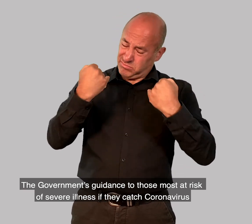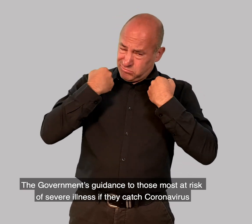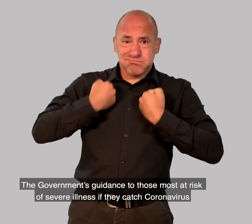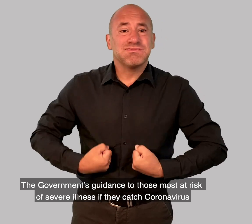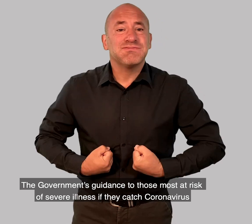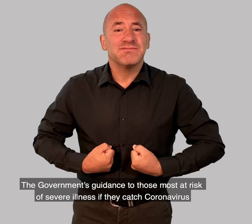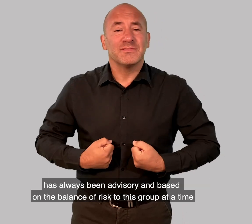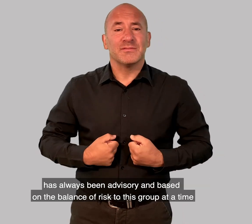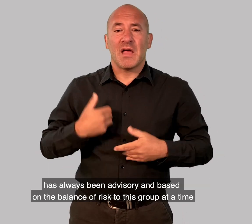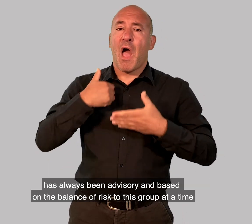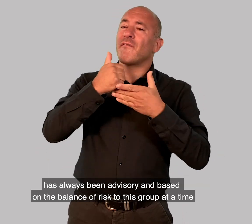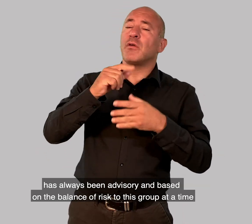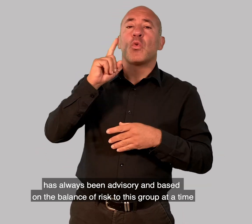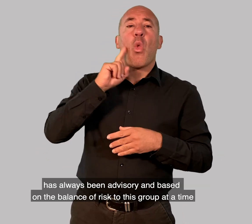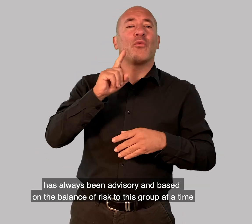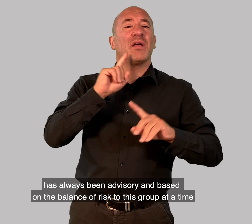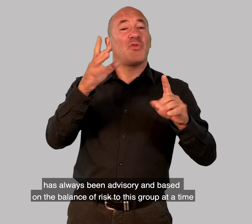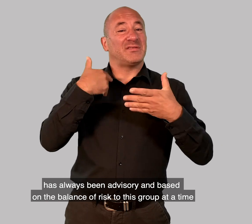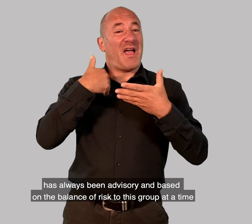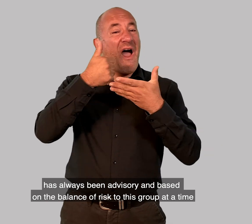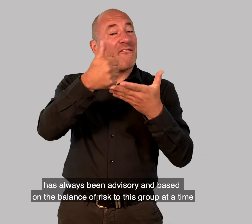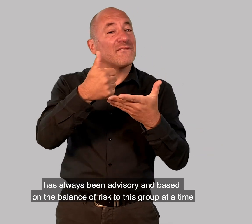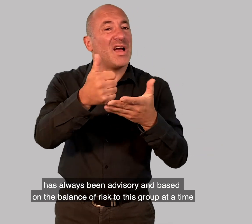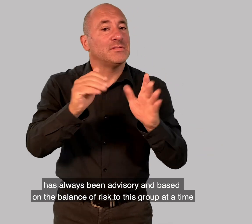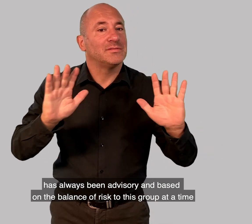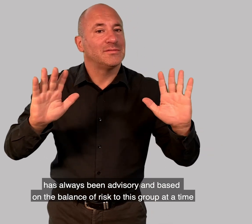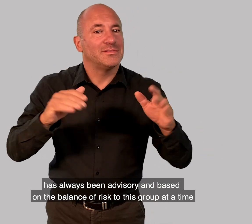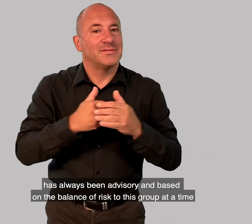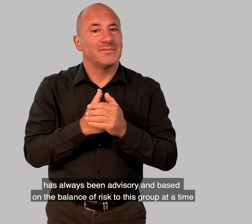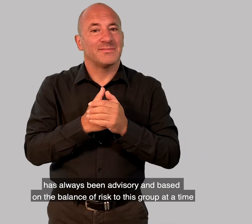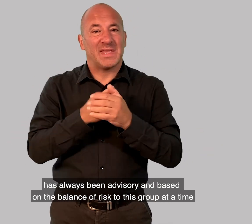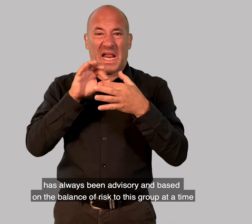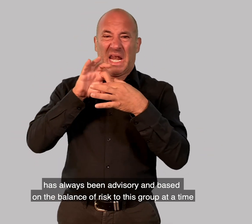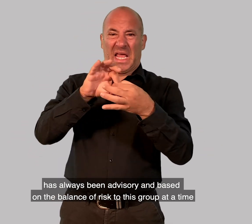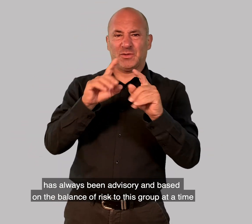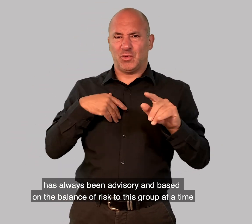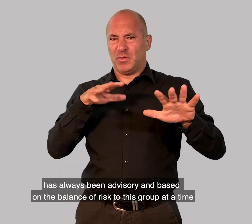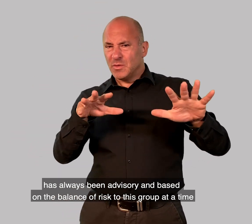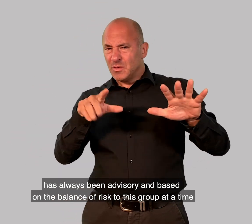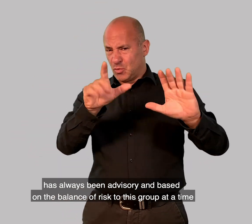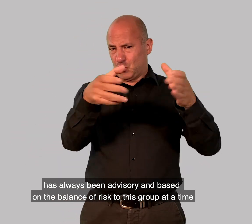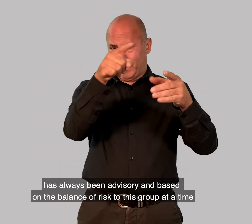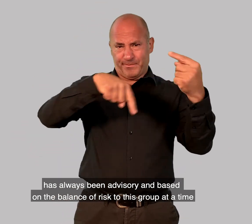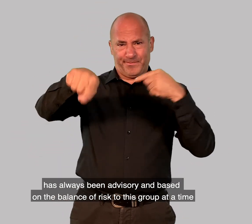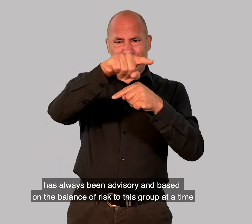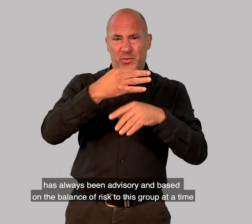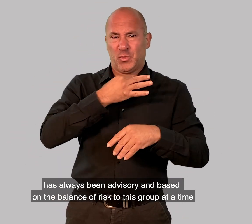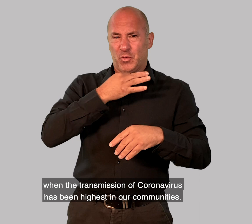been advisory and based on the balance of risk to this group at a time when the transmission of